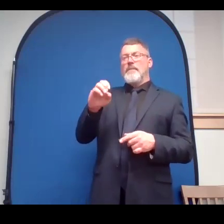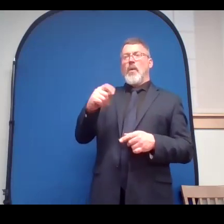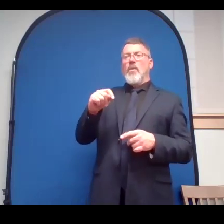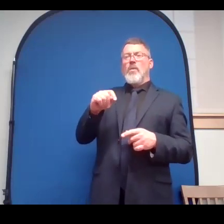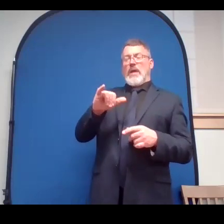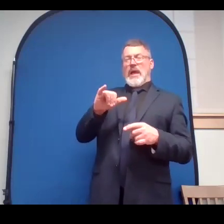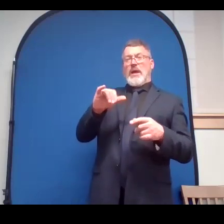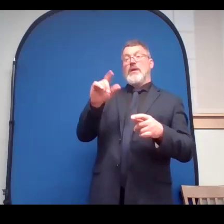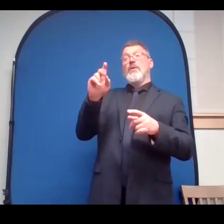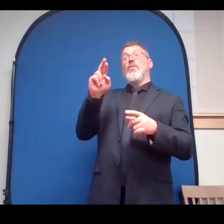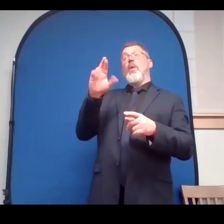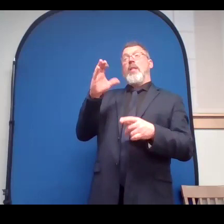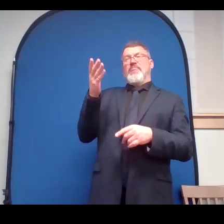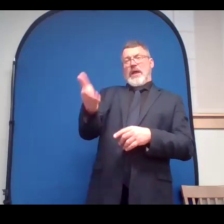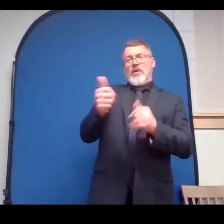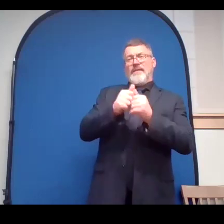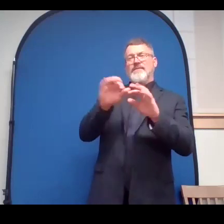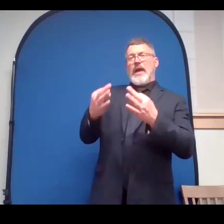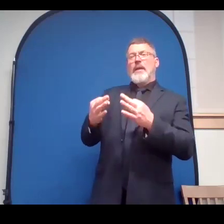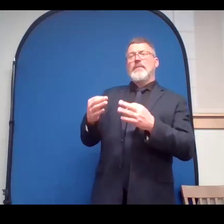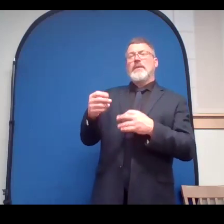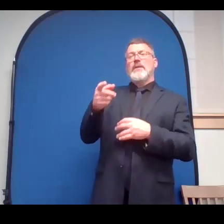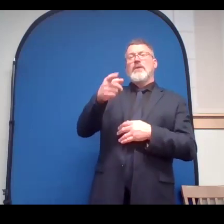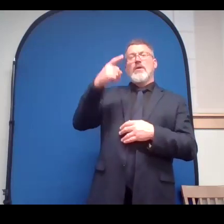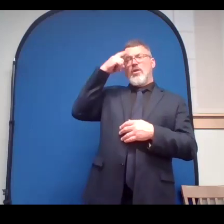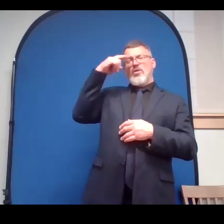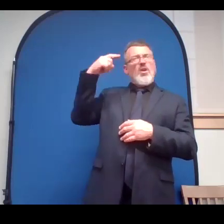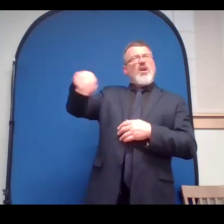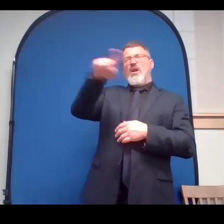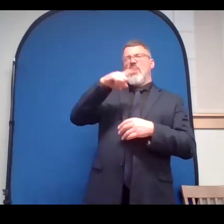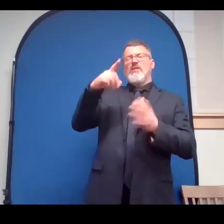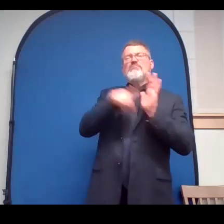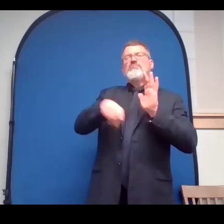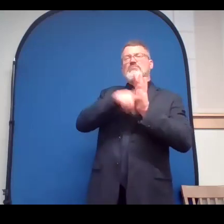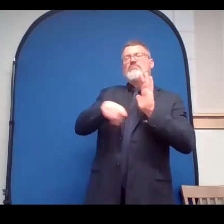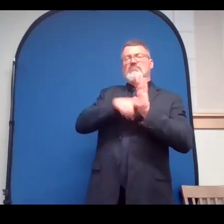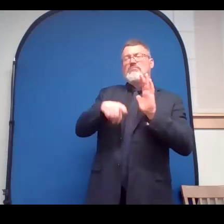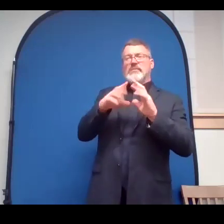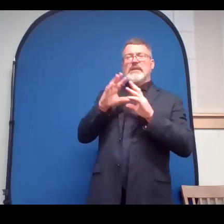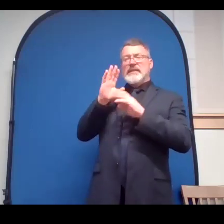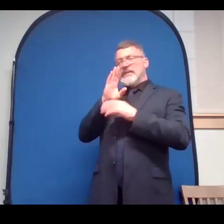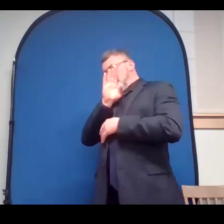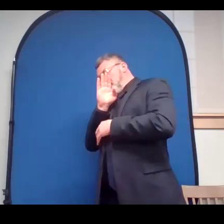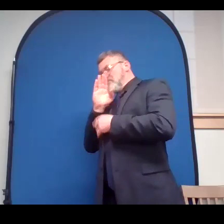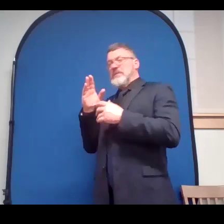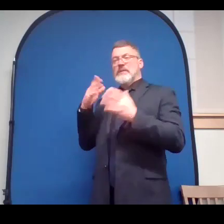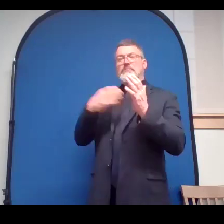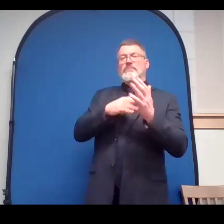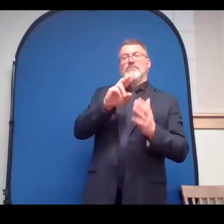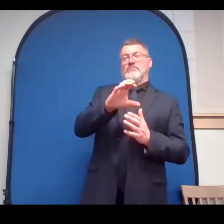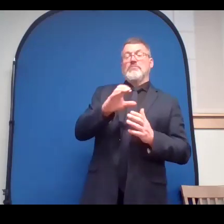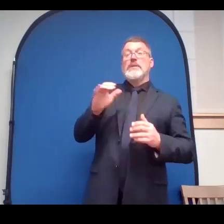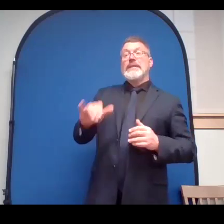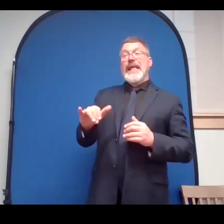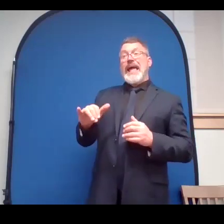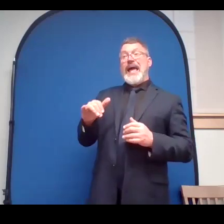believed people were talking about him behind his back. The My understanding was that the Sheriff's County was